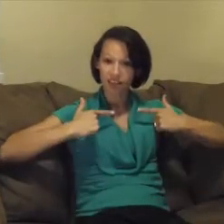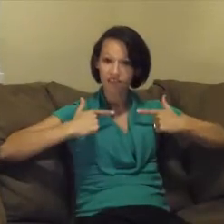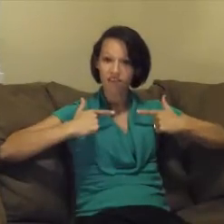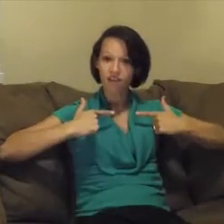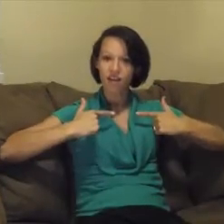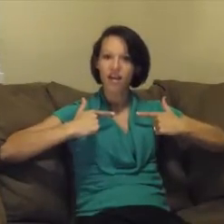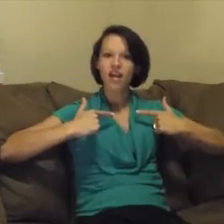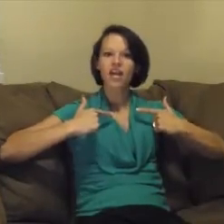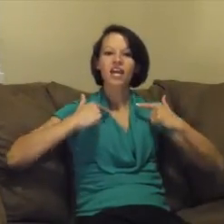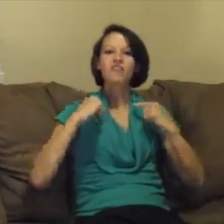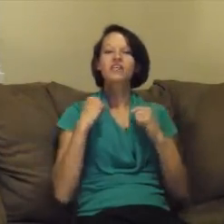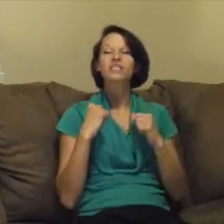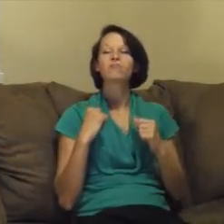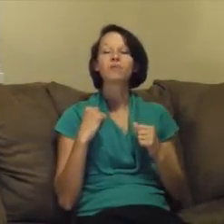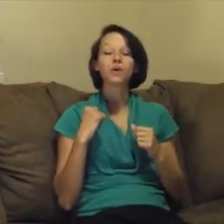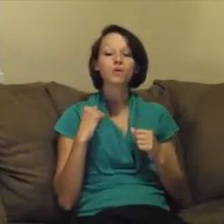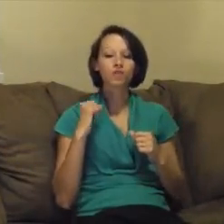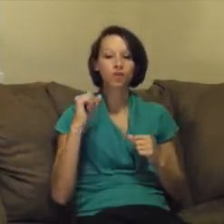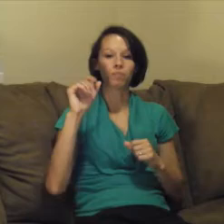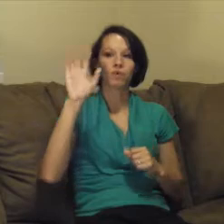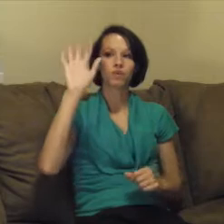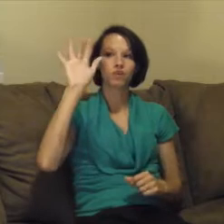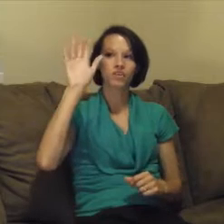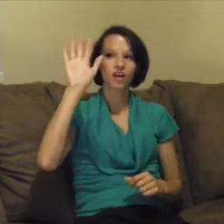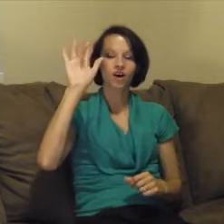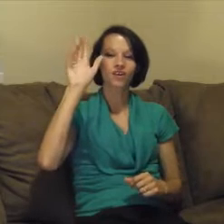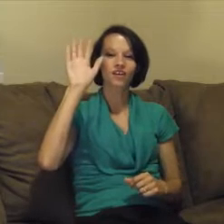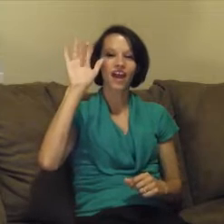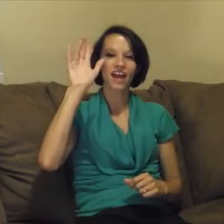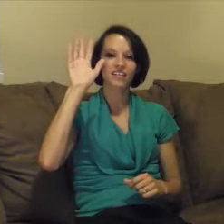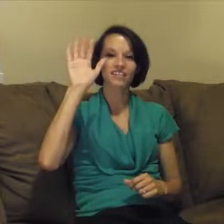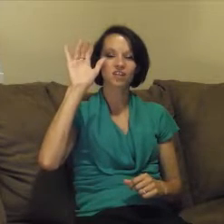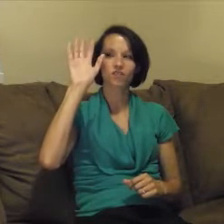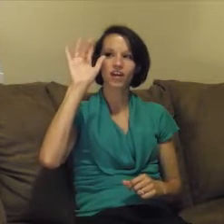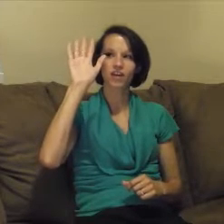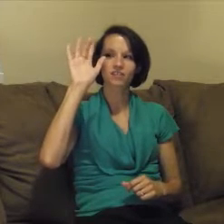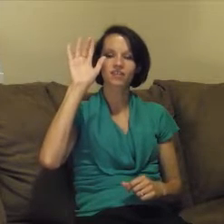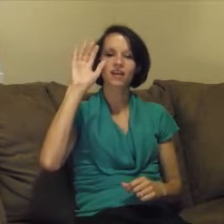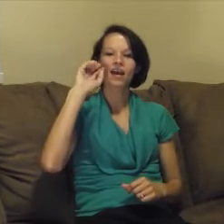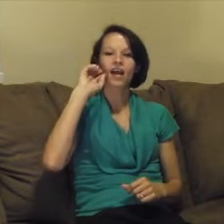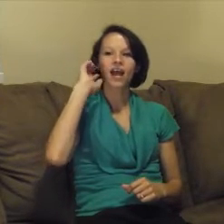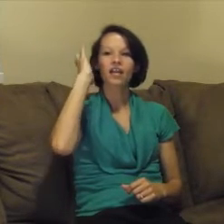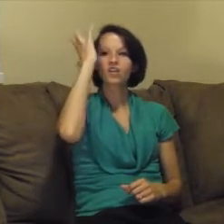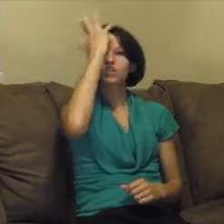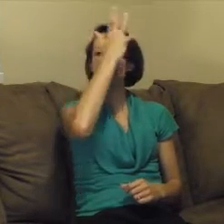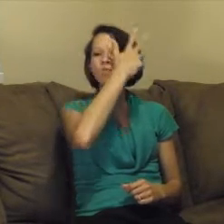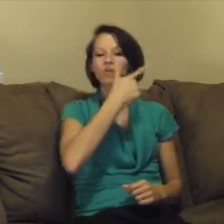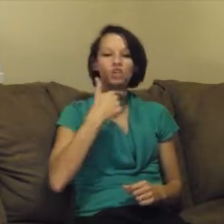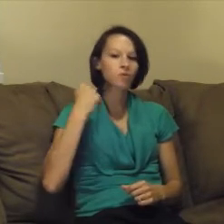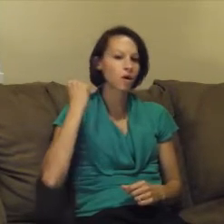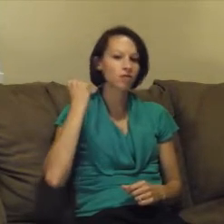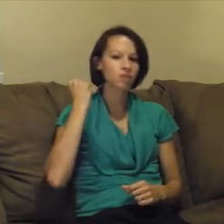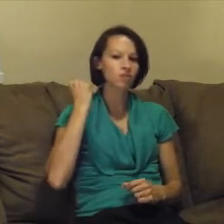live in this beautiful, beautiful, you take all your hands, your fingers, and you swoosh them around your